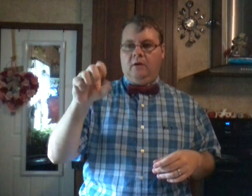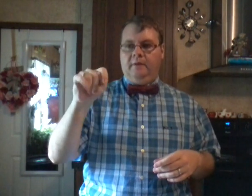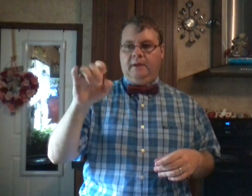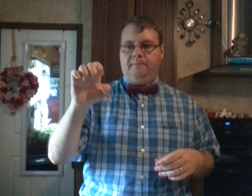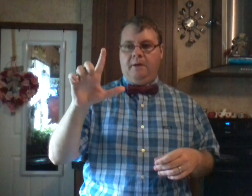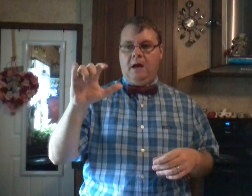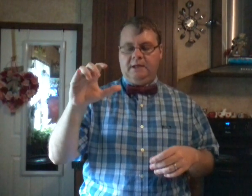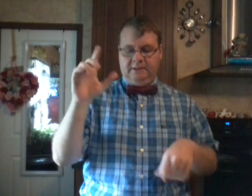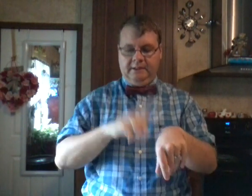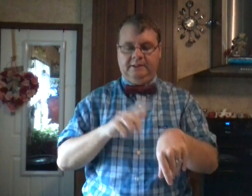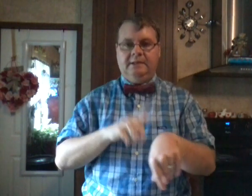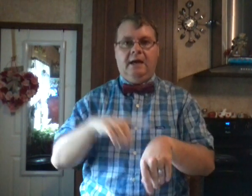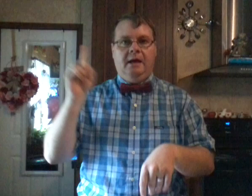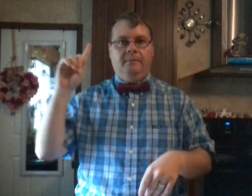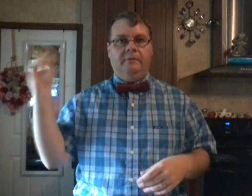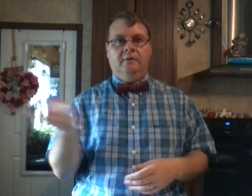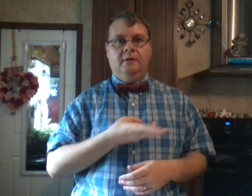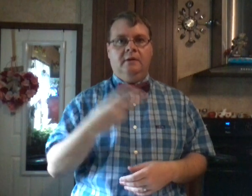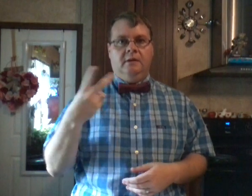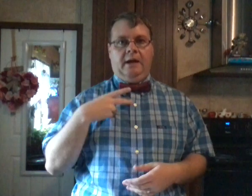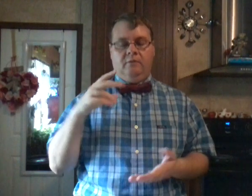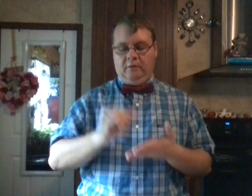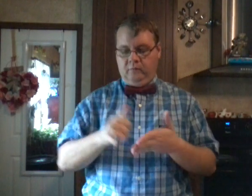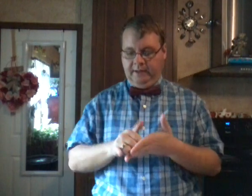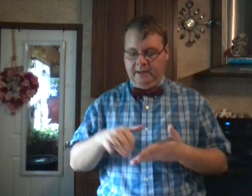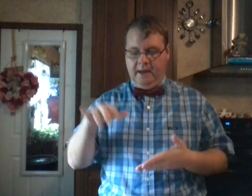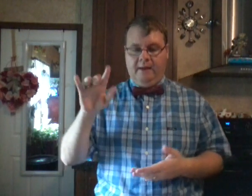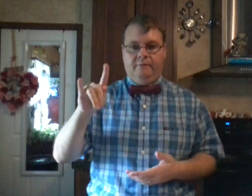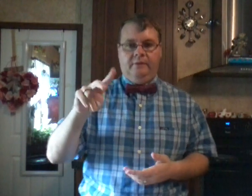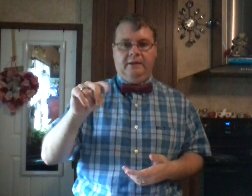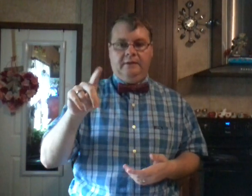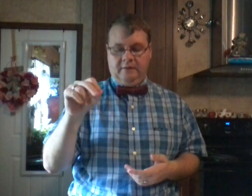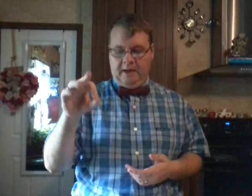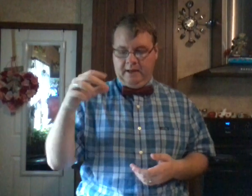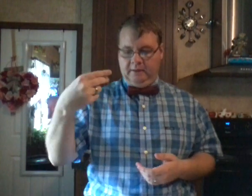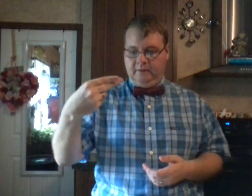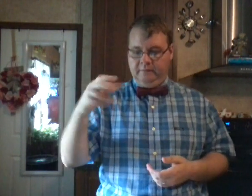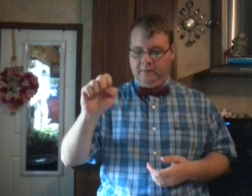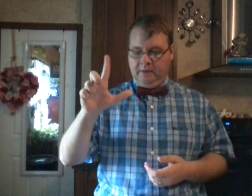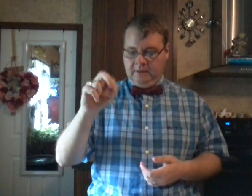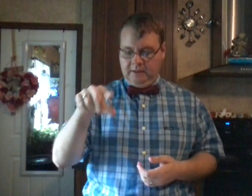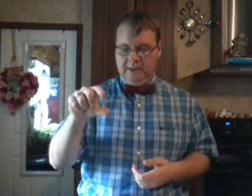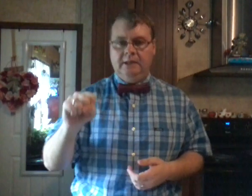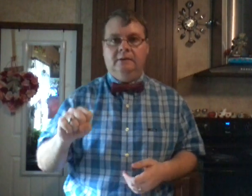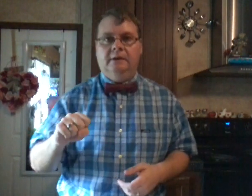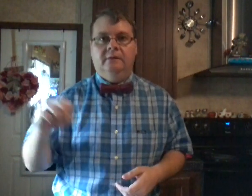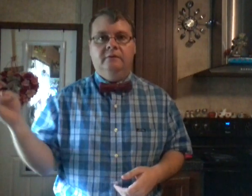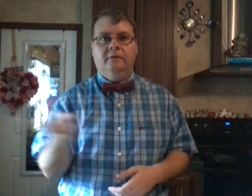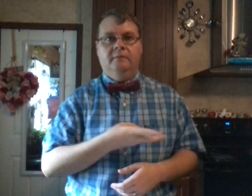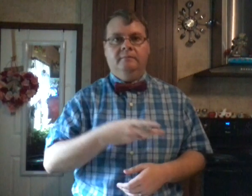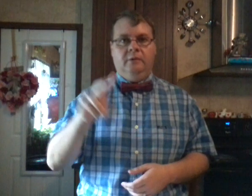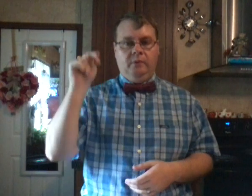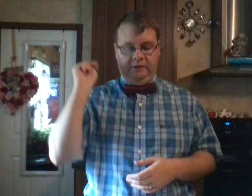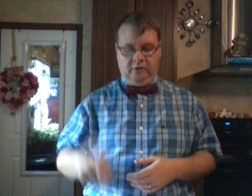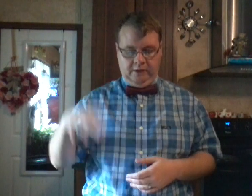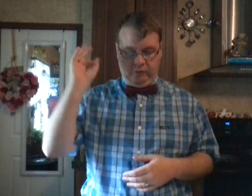call the apostolic times, like where we have these kind of healings, but we certainly